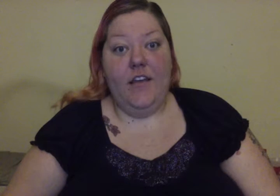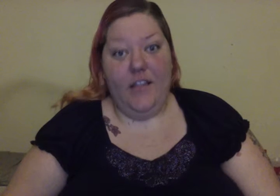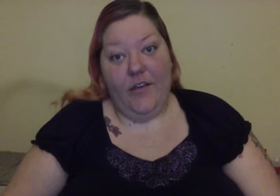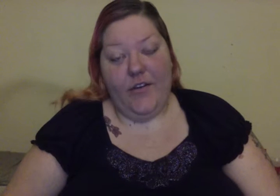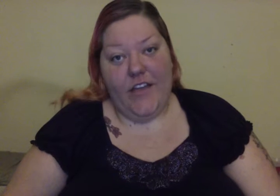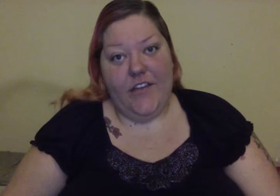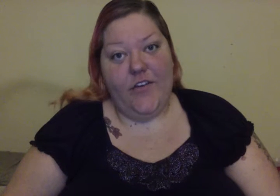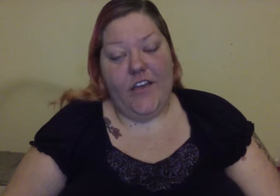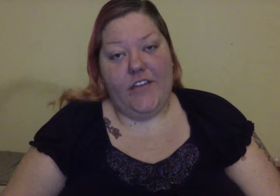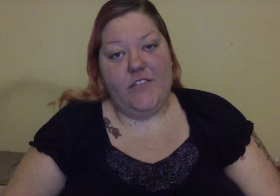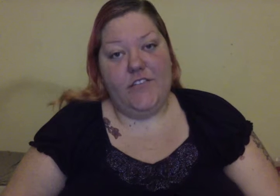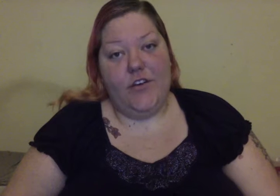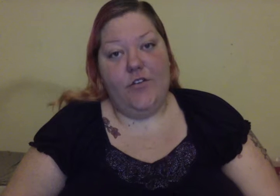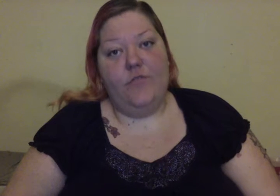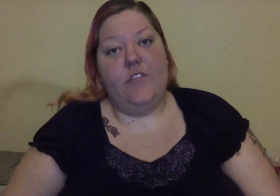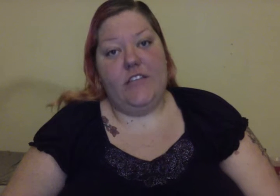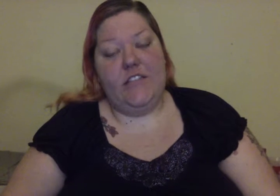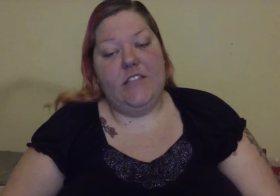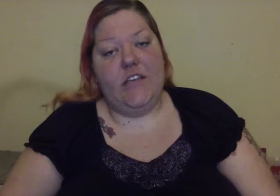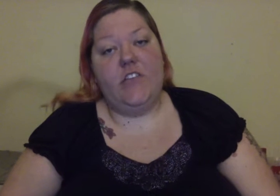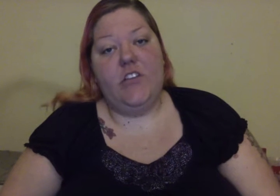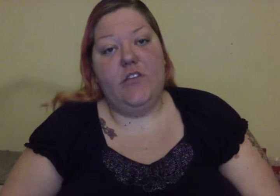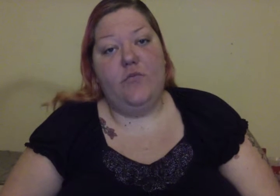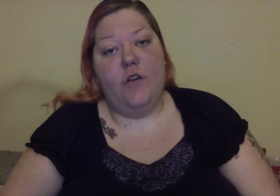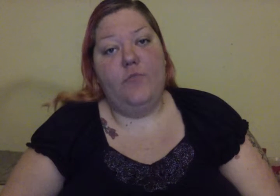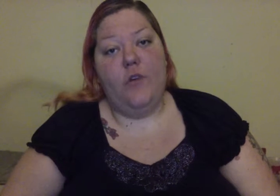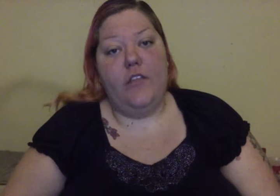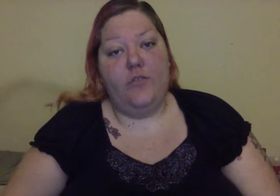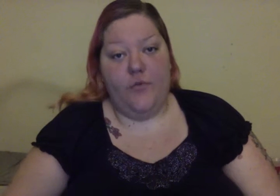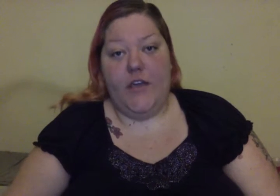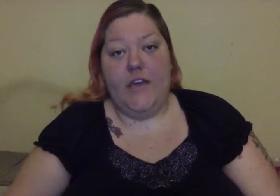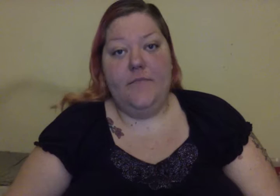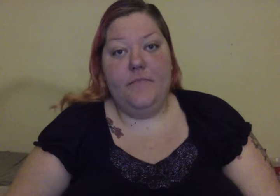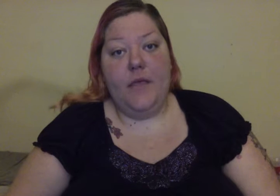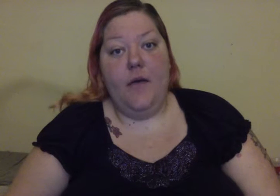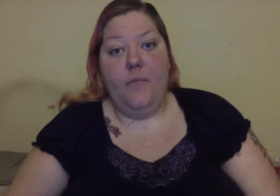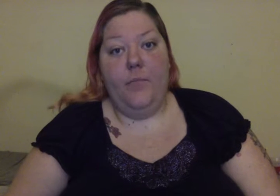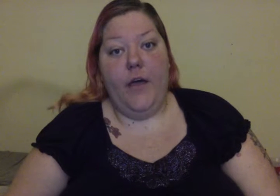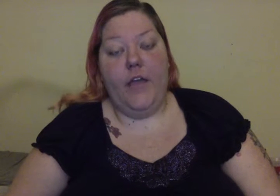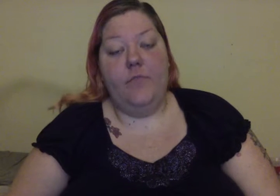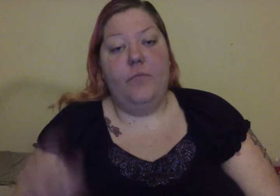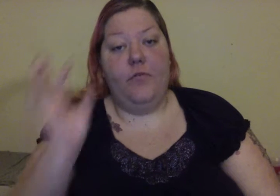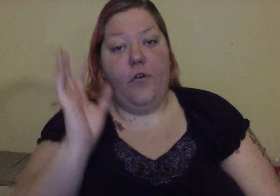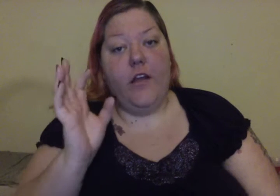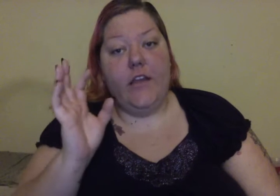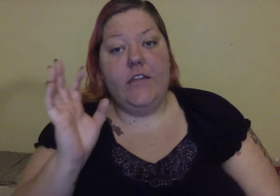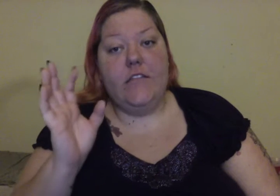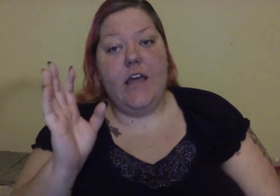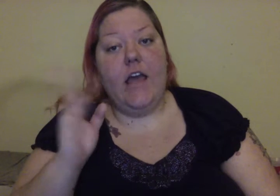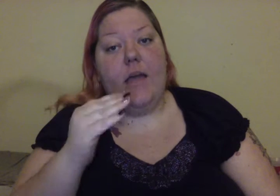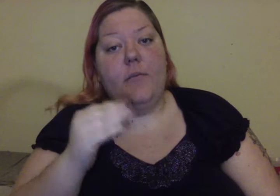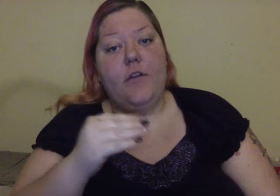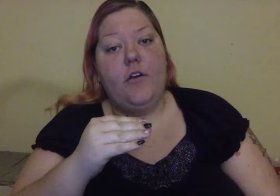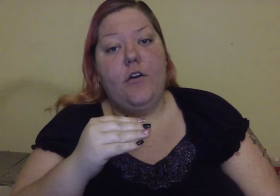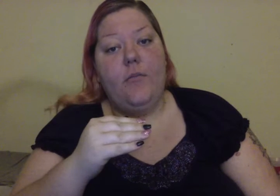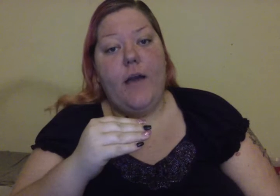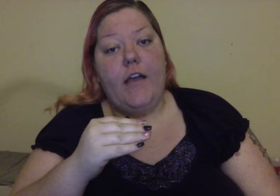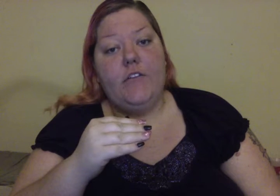Hello again. Okay, so this is section 1.3, but before I get into that, I'm going to go back